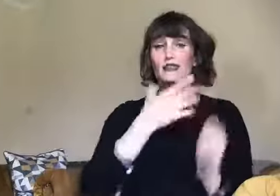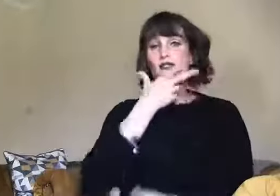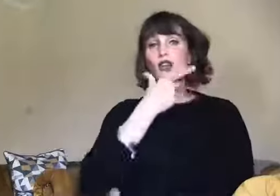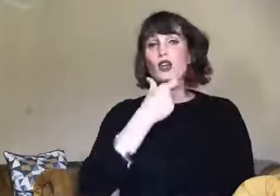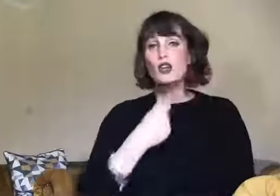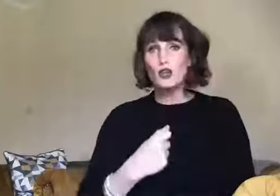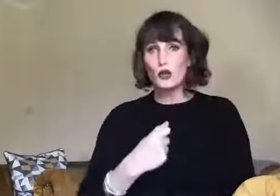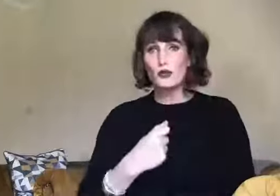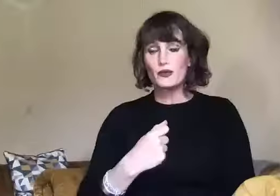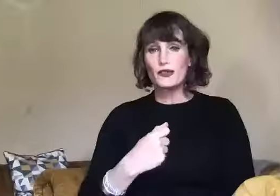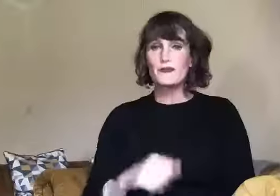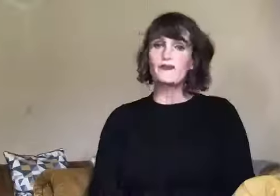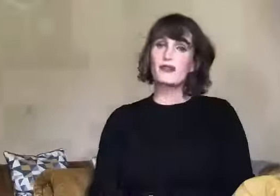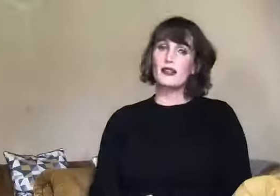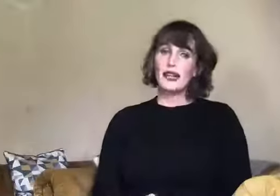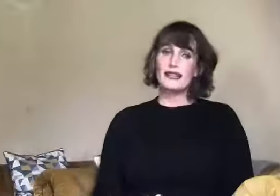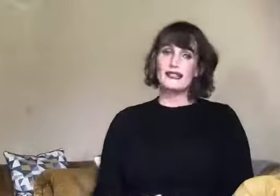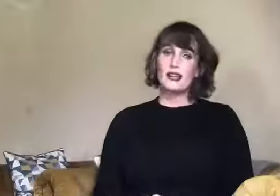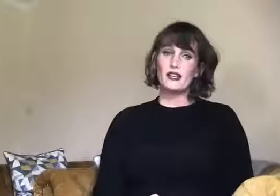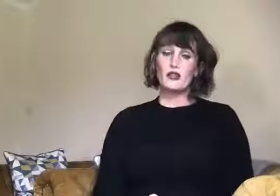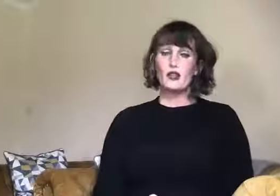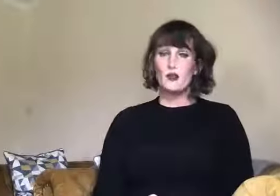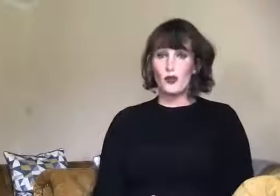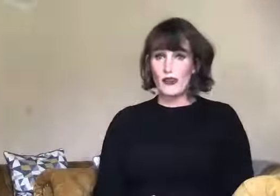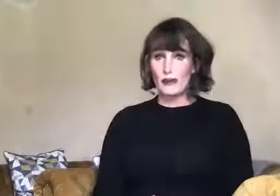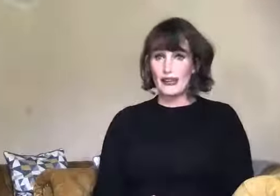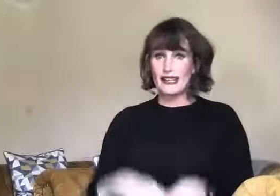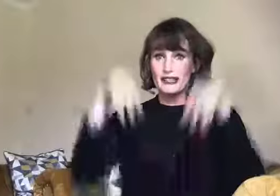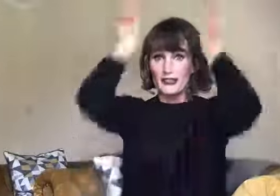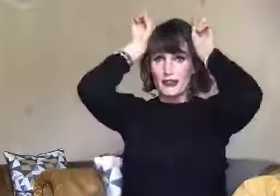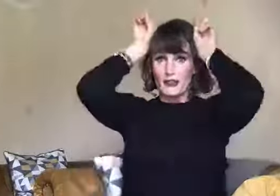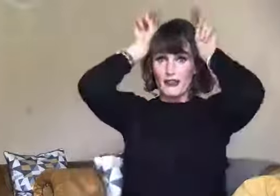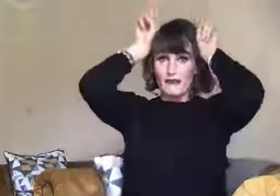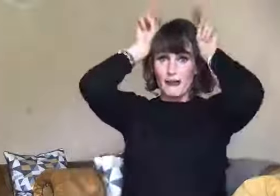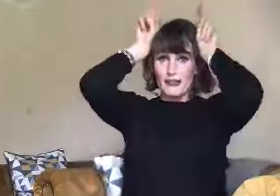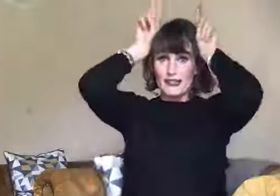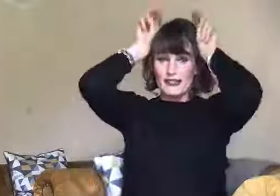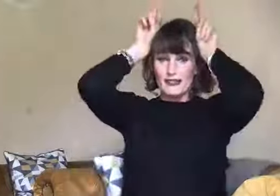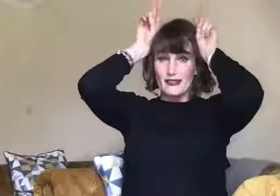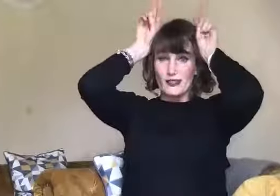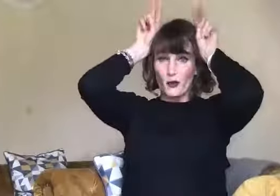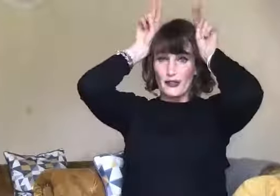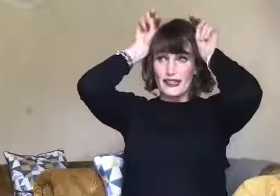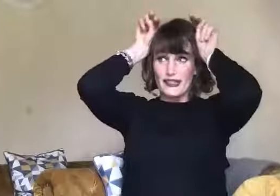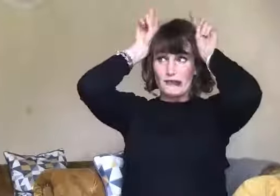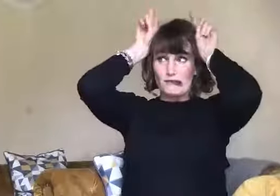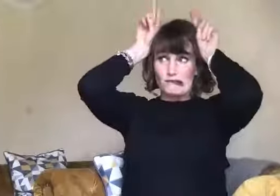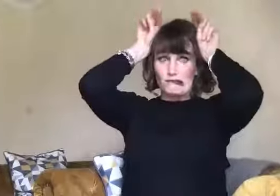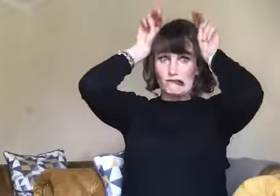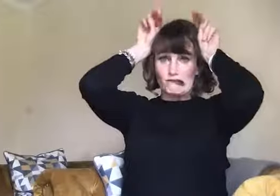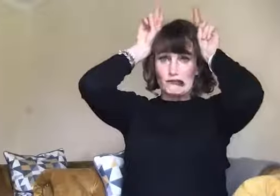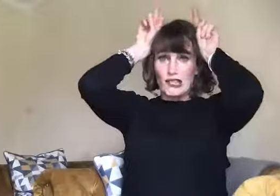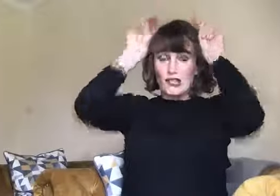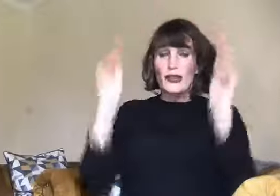G-O-A-T-S, goats. And I can do you what a rabbit is. Rabbit, it's obviously the... So